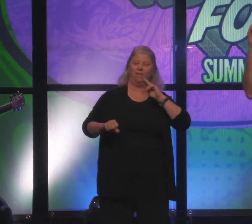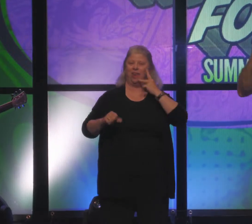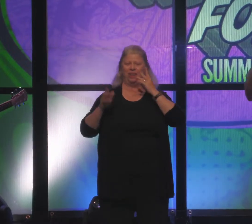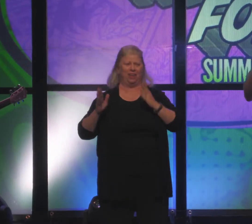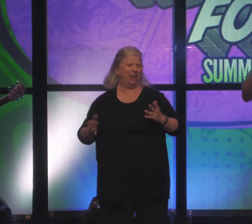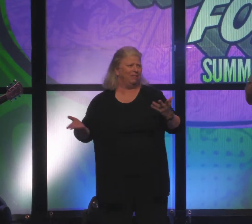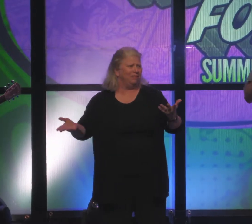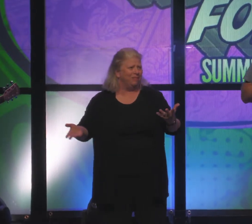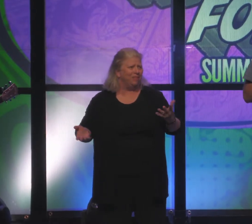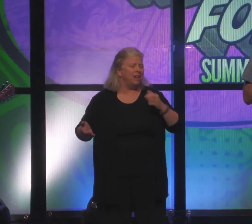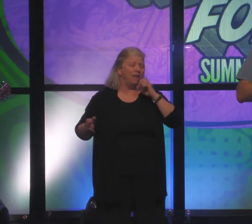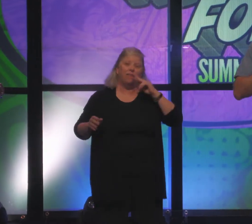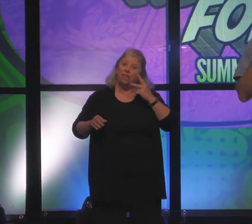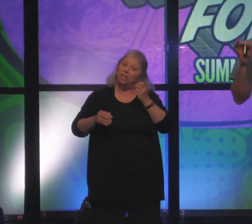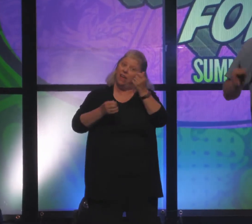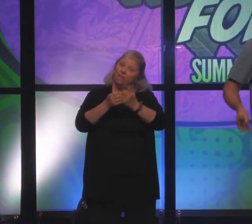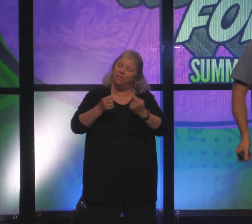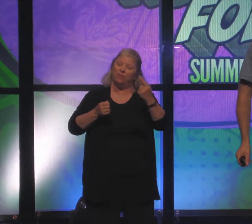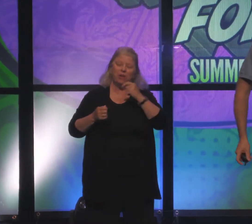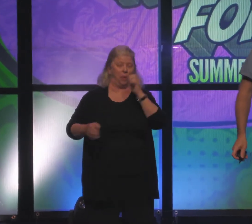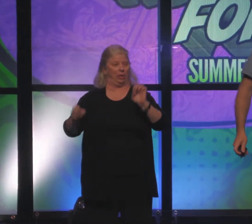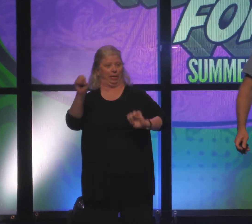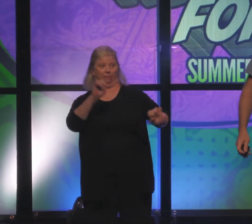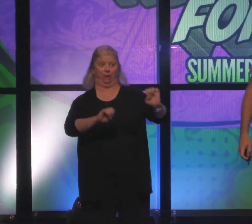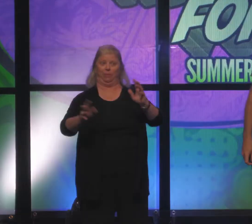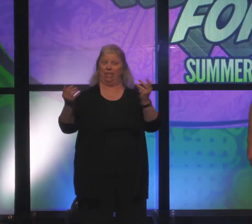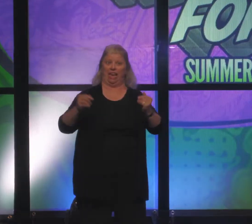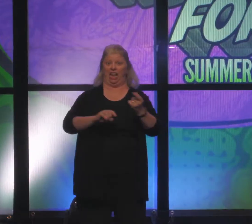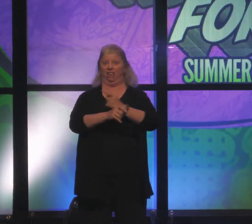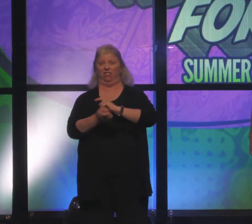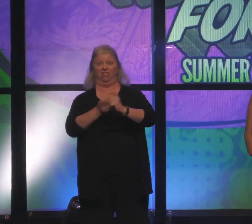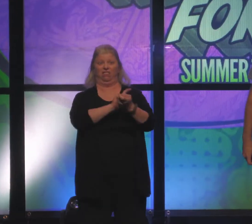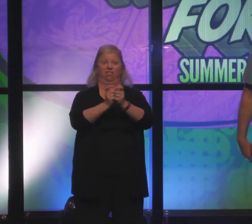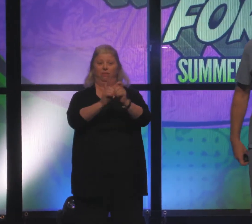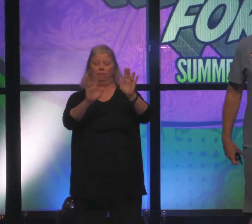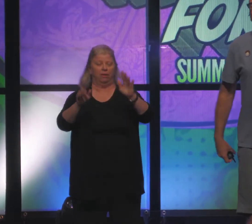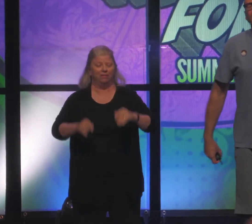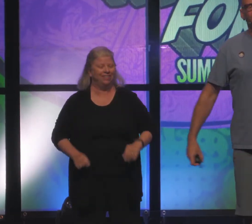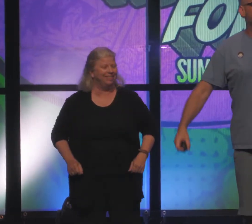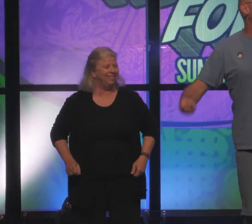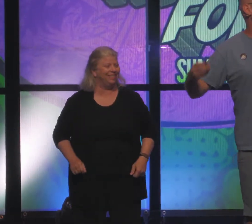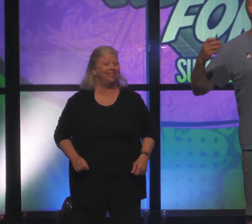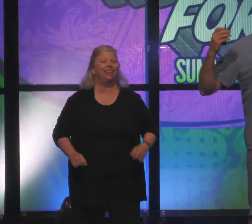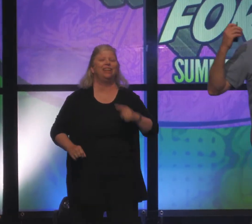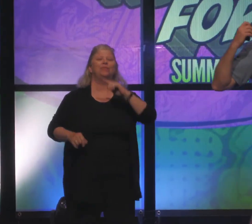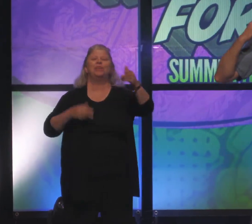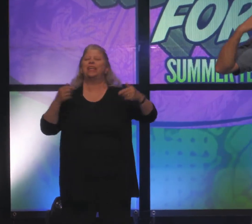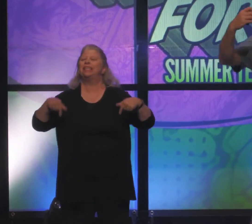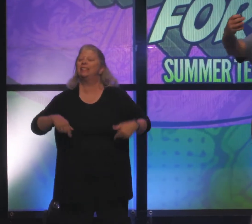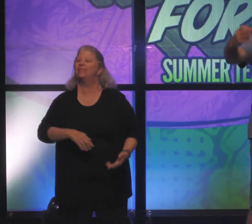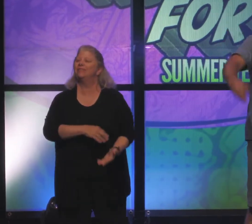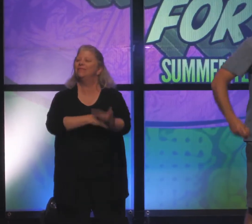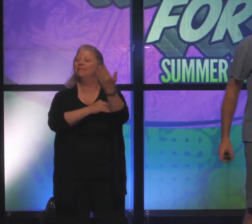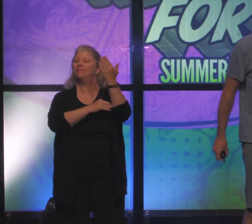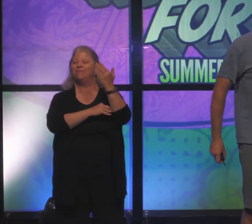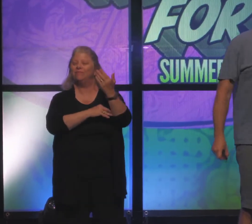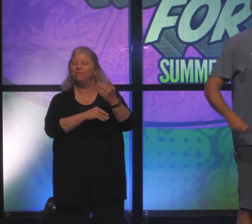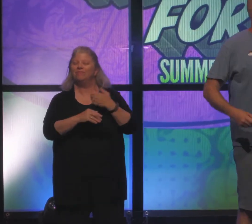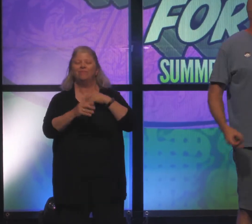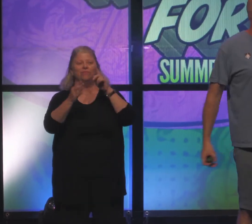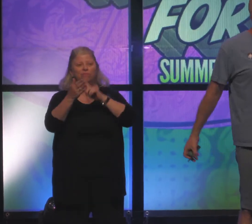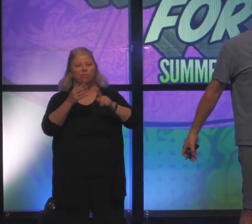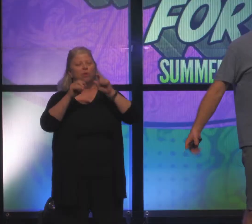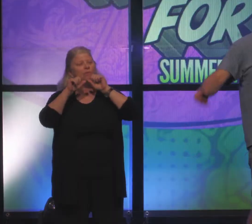Dog for everybody, so don't be experimenting today, all right? That's not the point. If you're a guest this morning, we finish all of our experiences